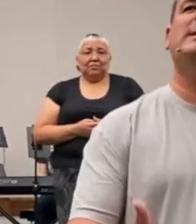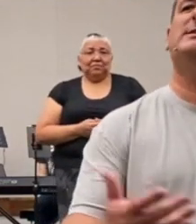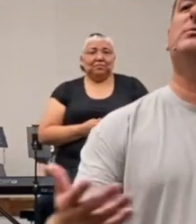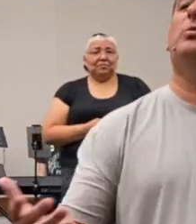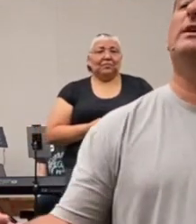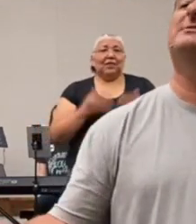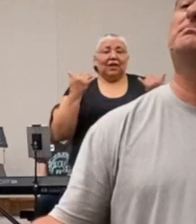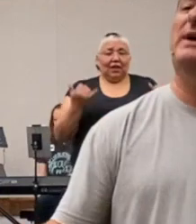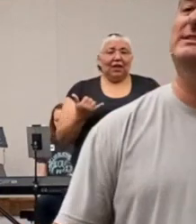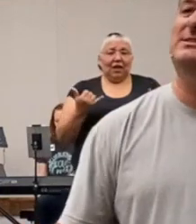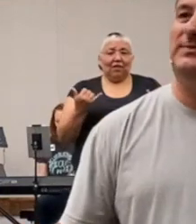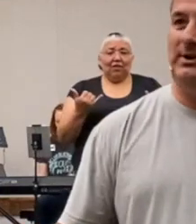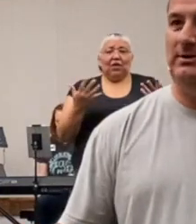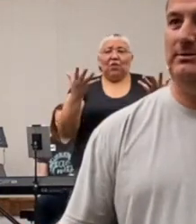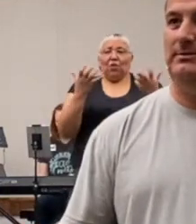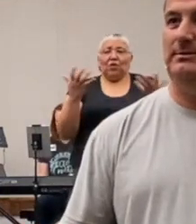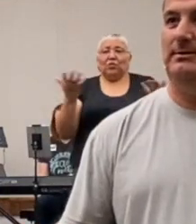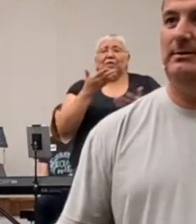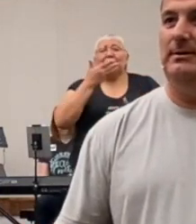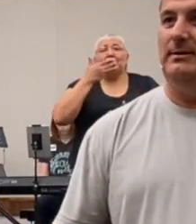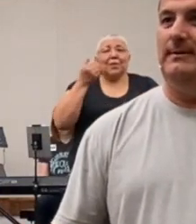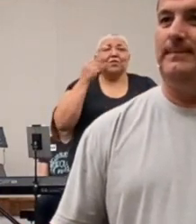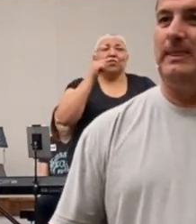He wants what's best for you.